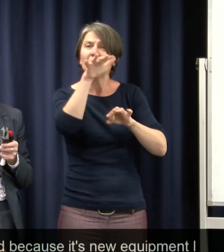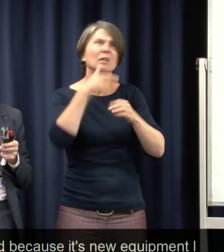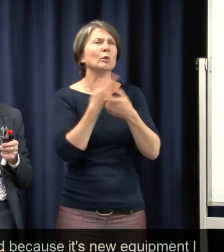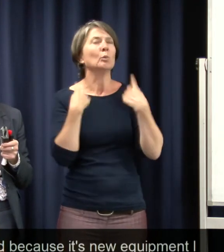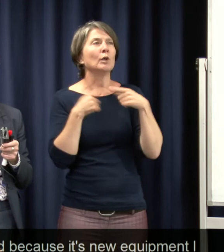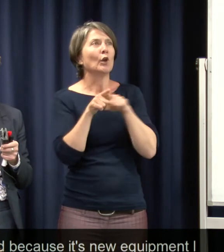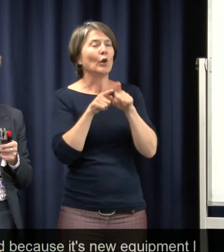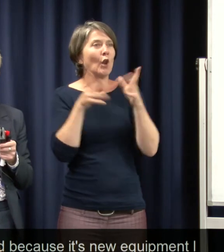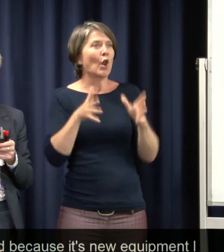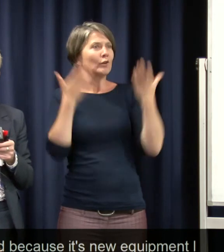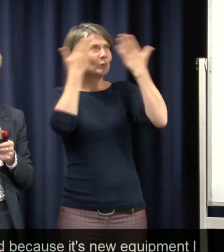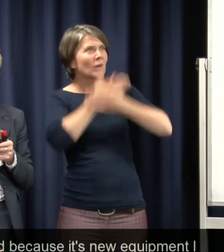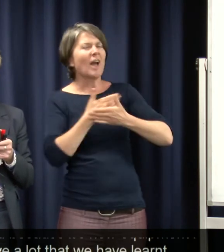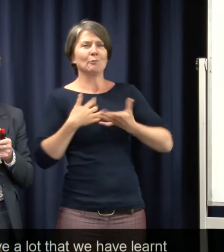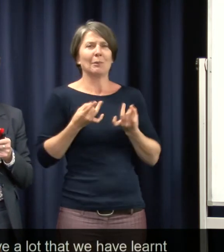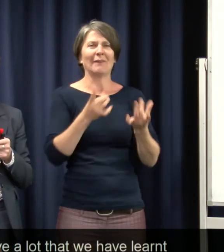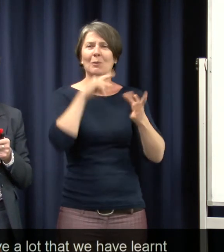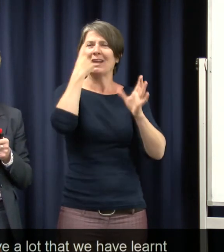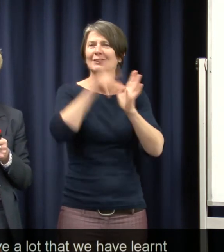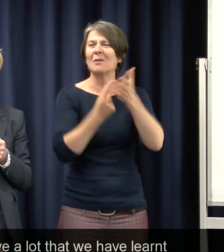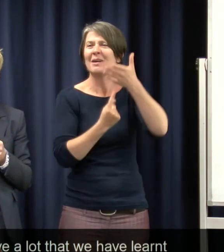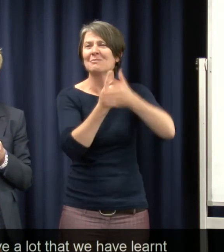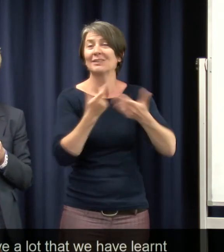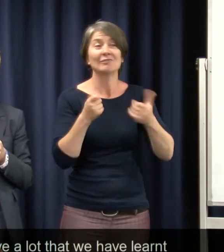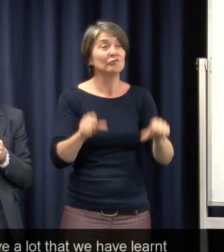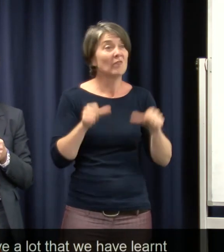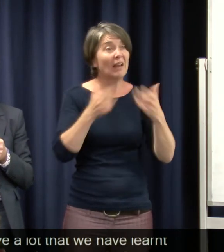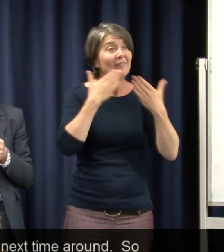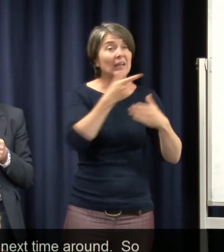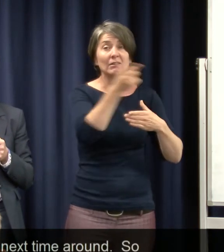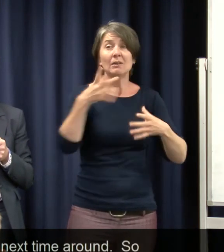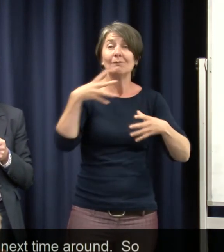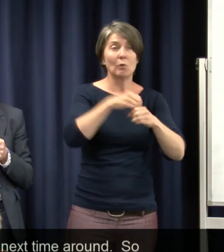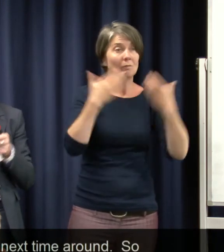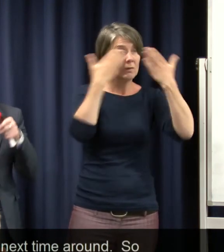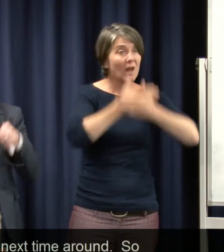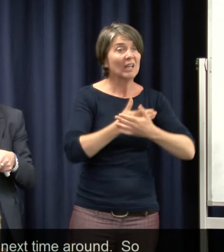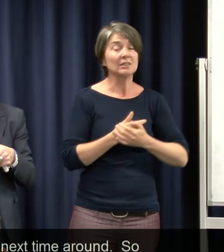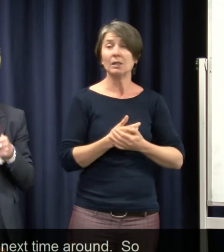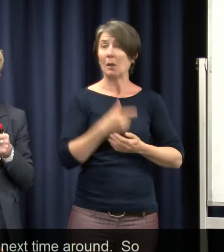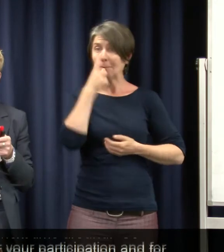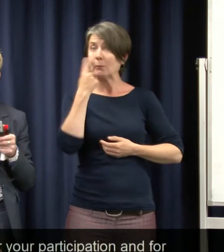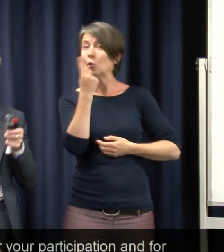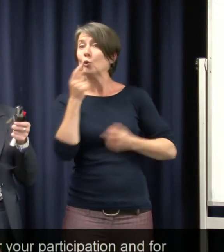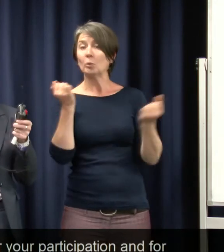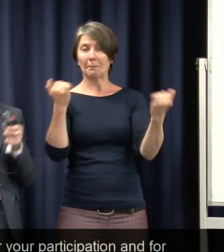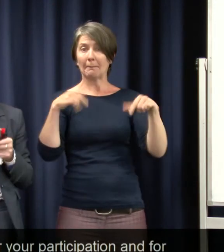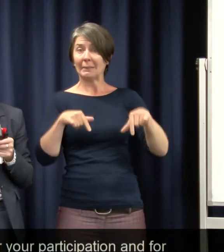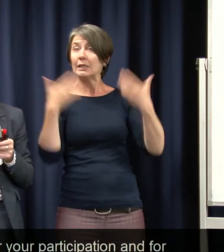tonight for next time round. So thanks again for your participation, and for those of you that are here, please feel free to